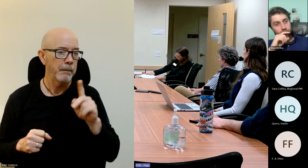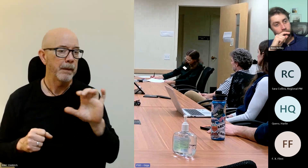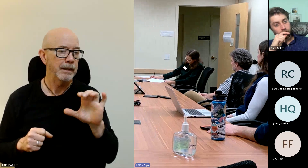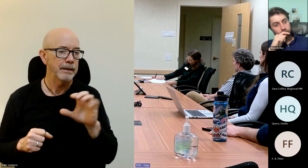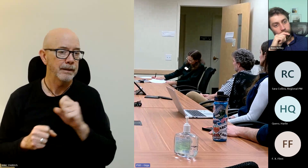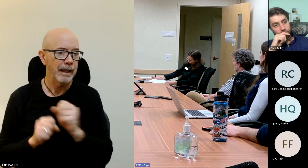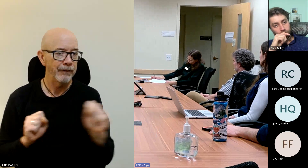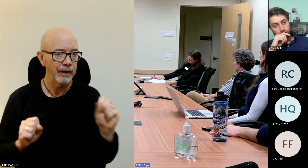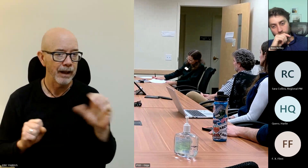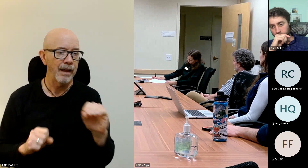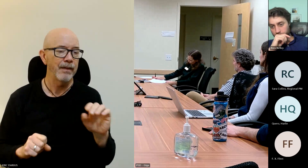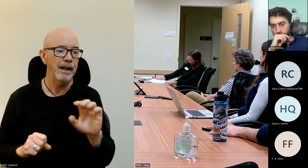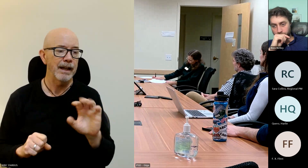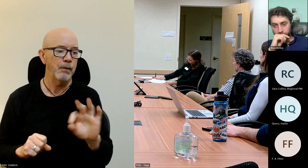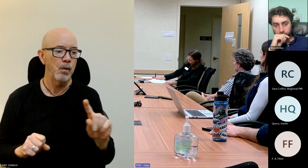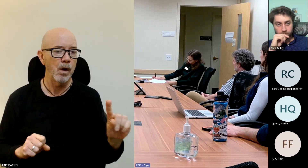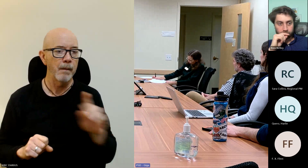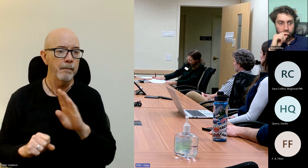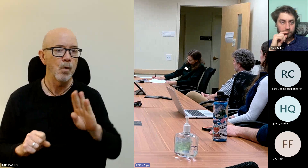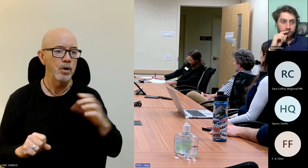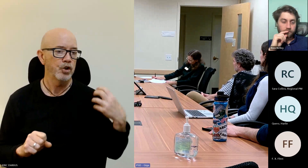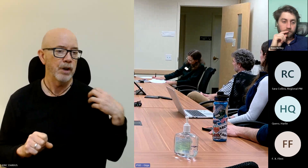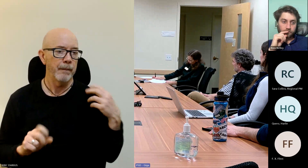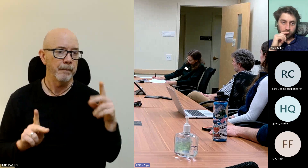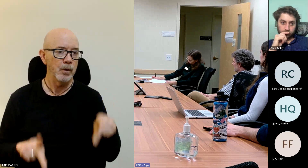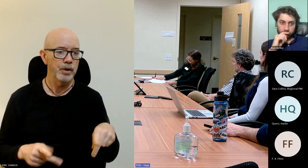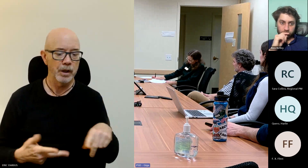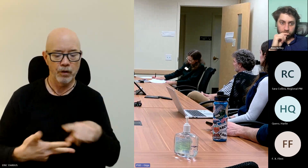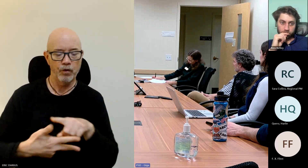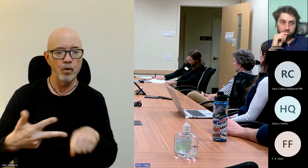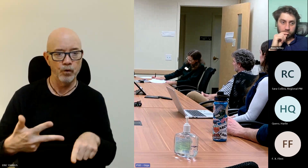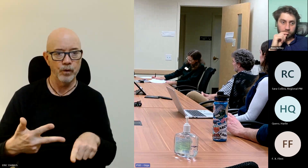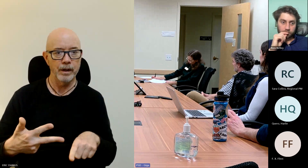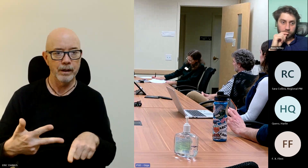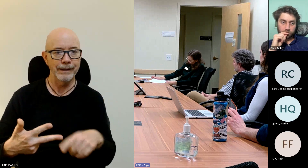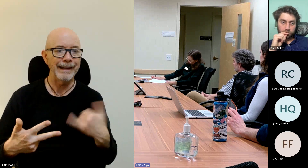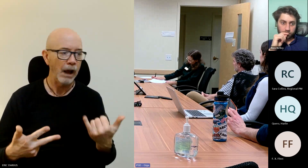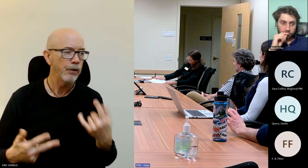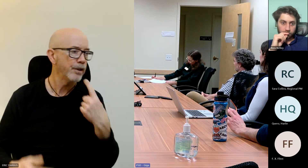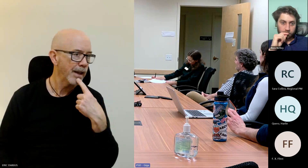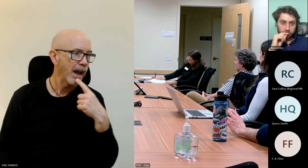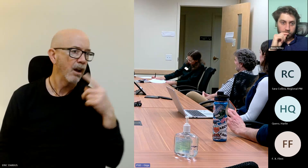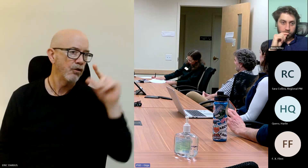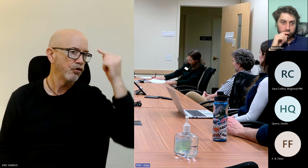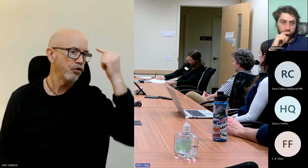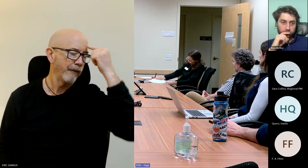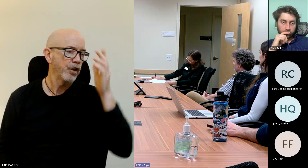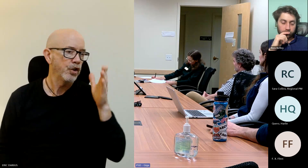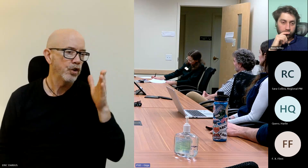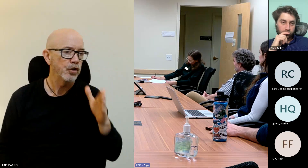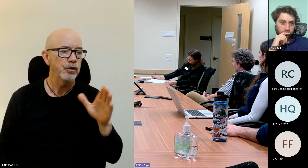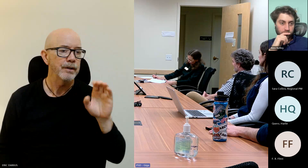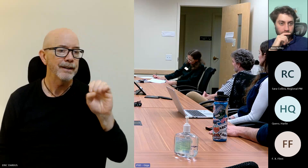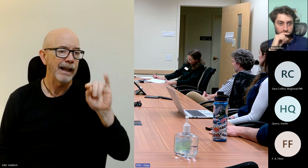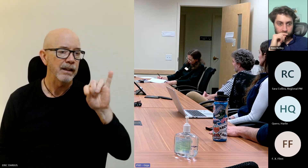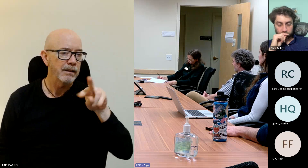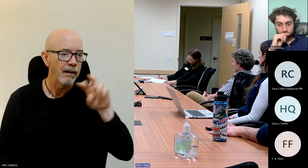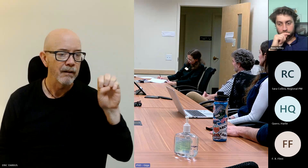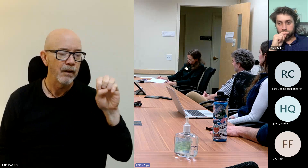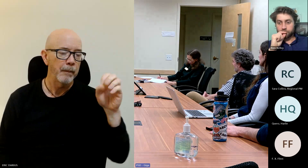chair, Roger Marcoux. Now they're claiming it's governor executive privilege, right? That it's about